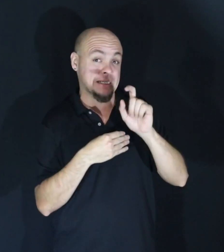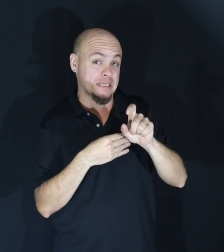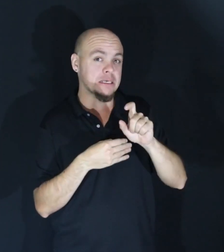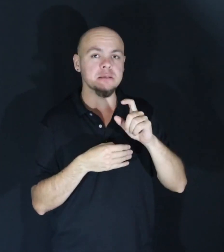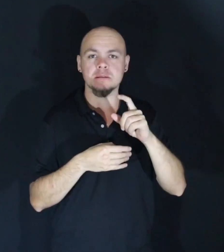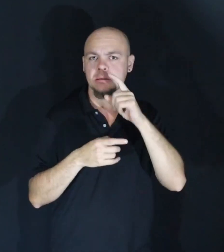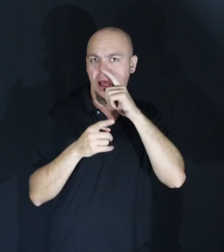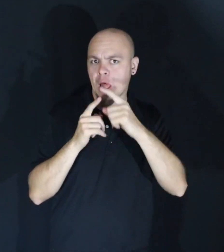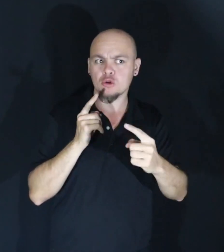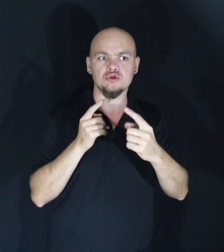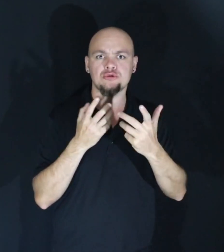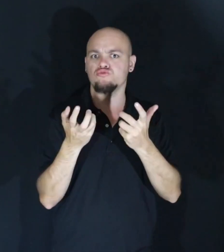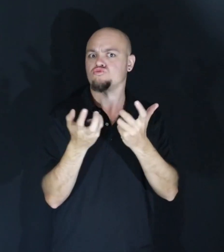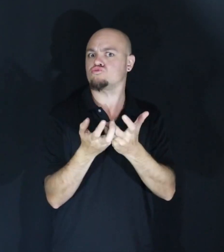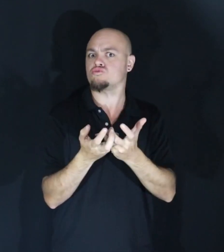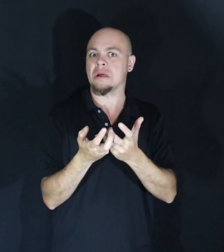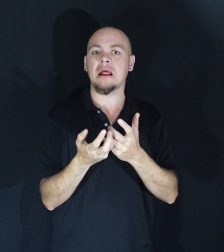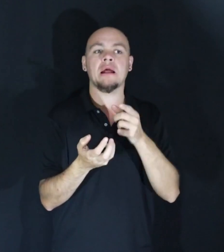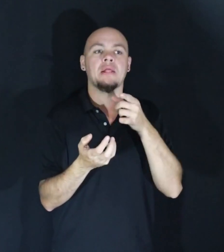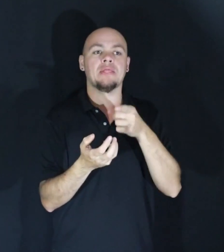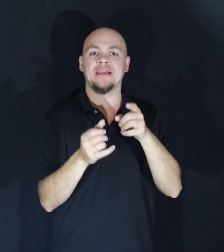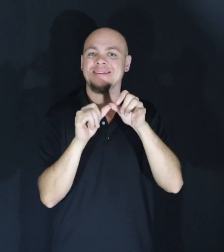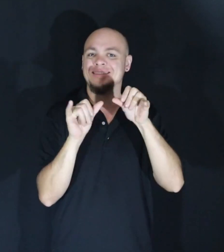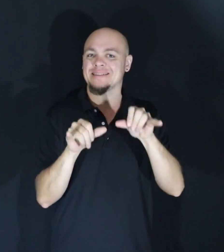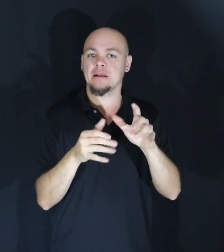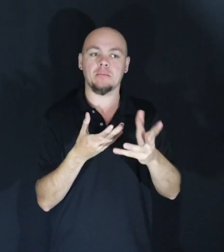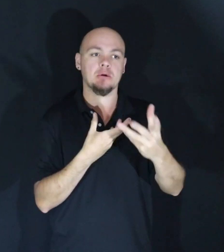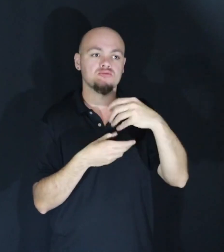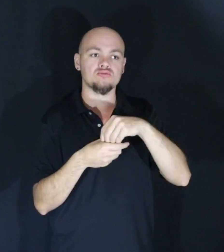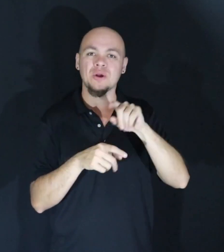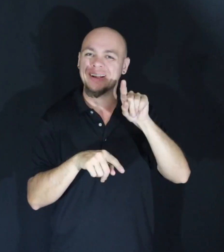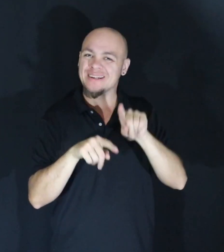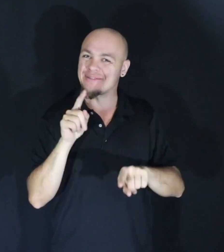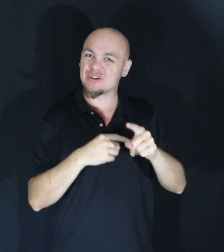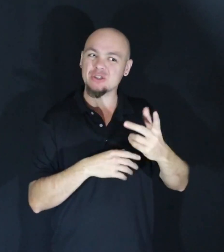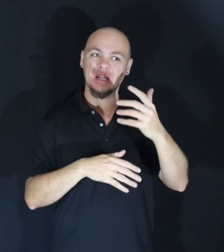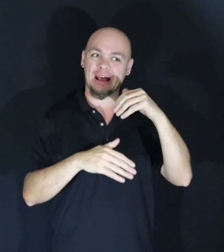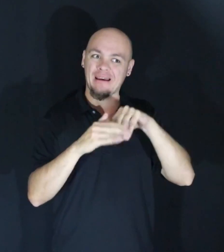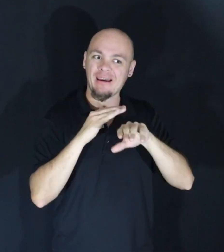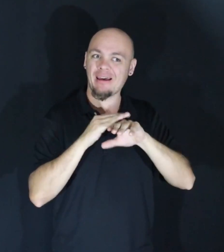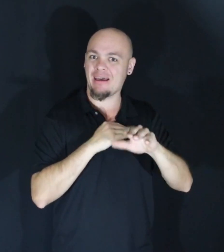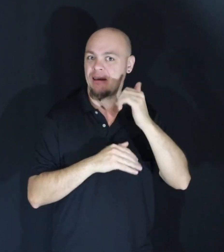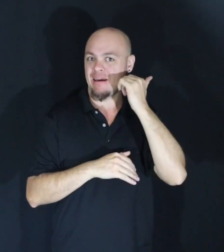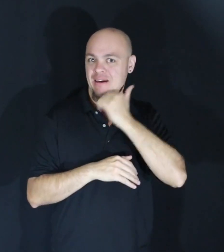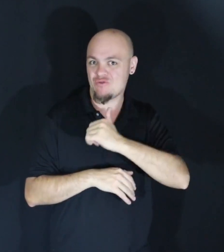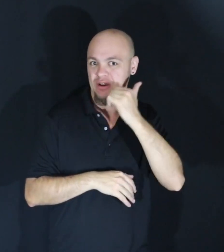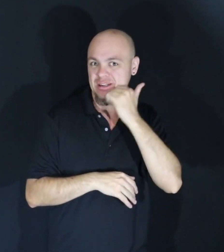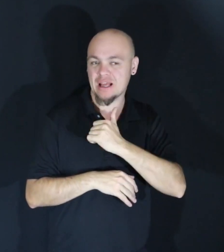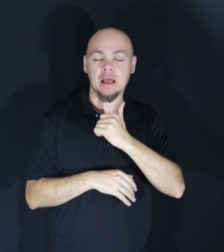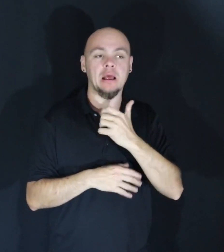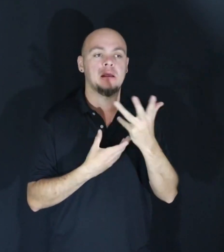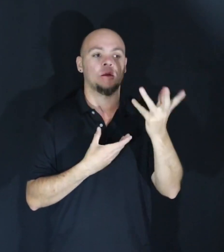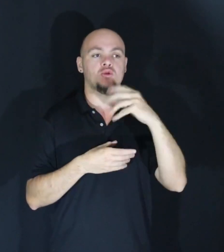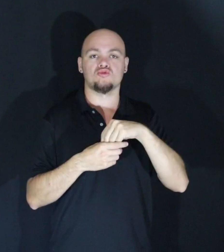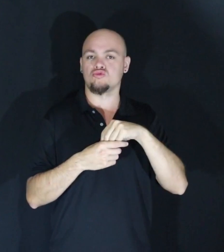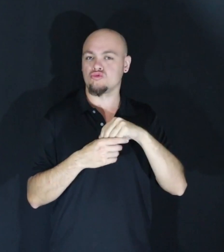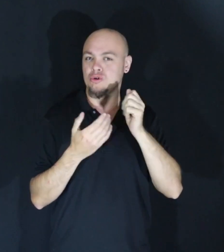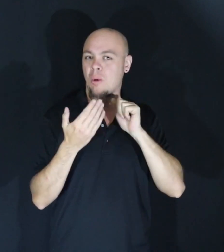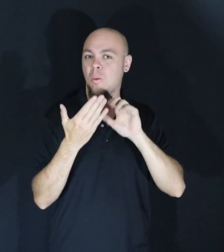allergies. These institutions have to account for the diversity that walks through their door every second and have a robust inclusion